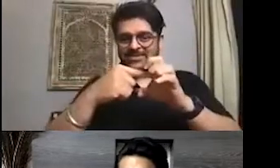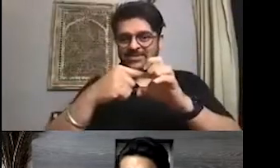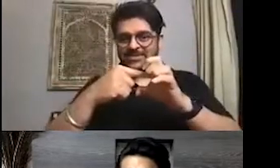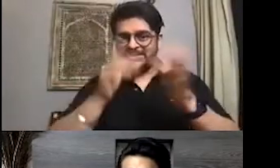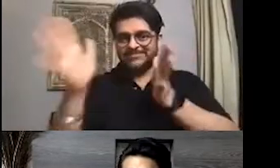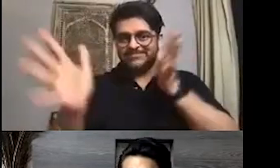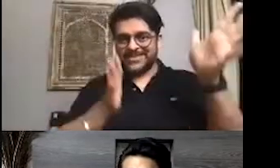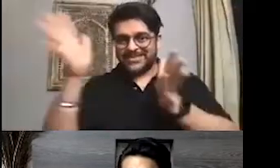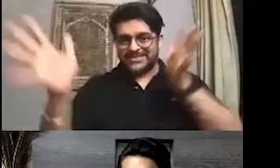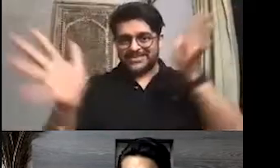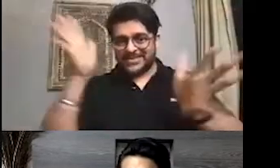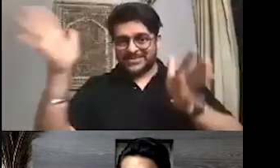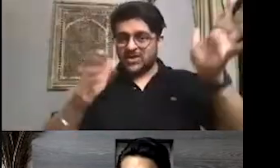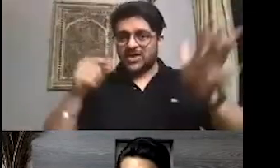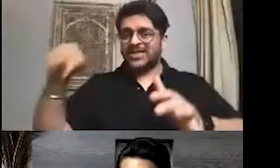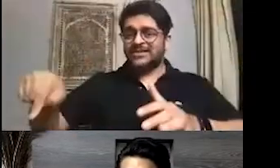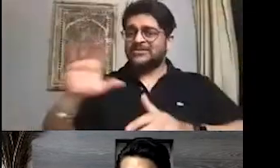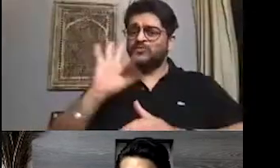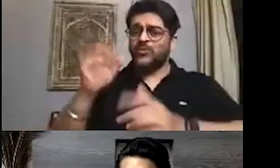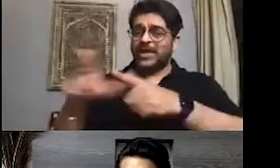So when we are using gesture,